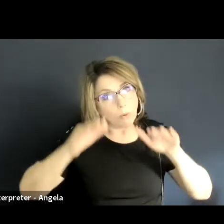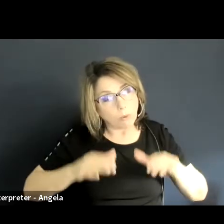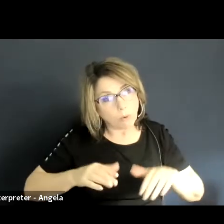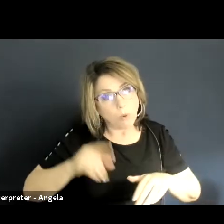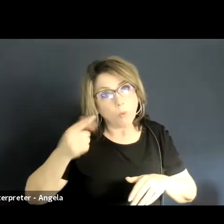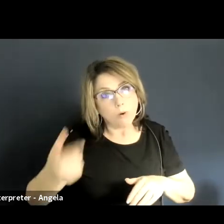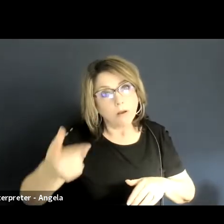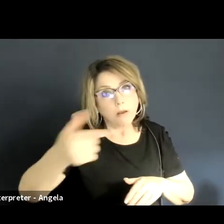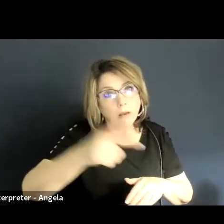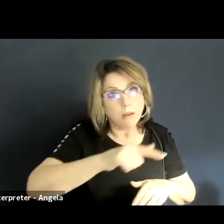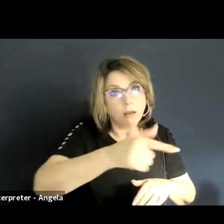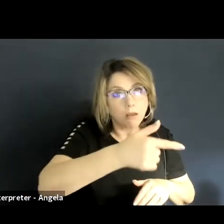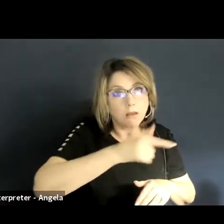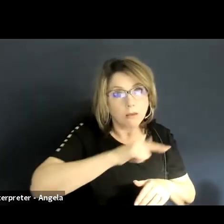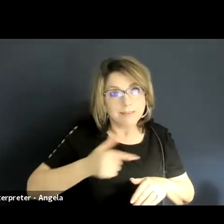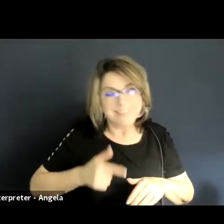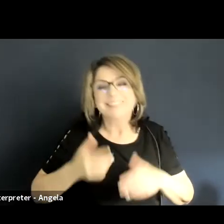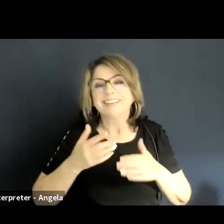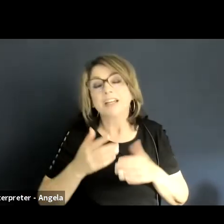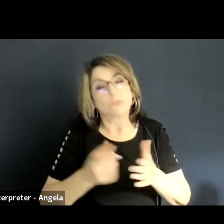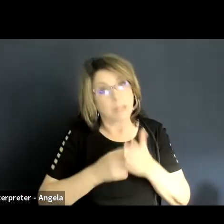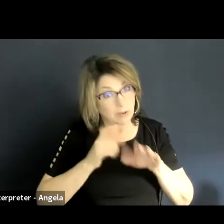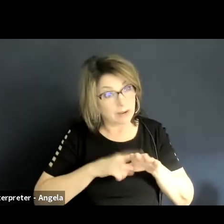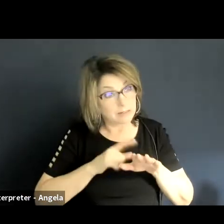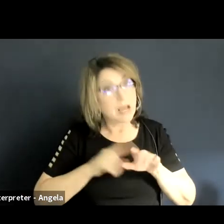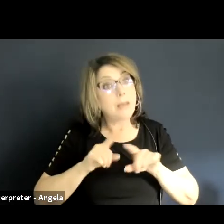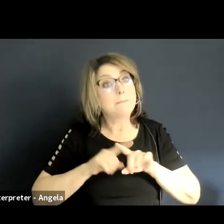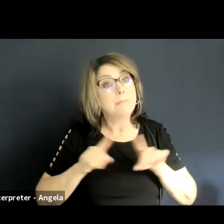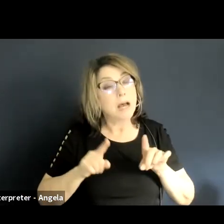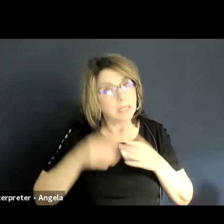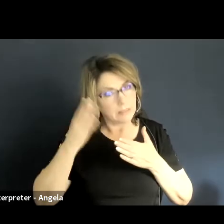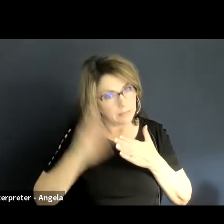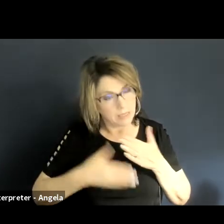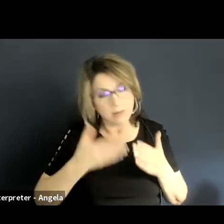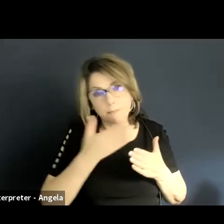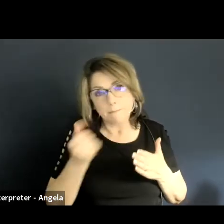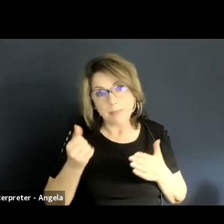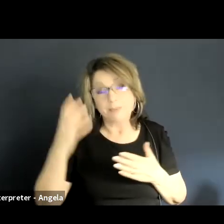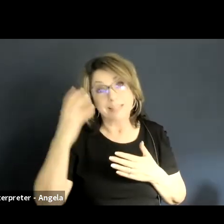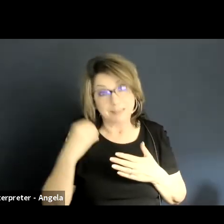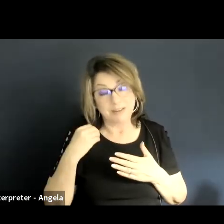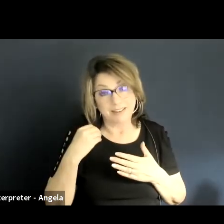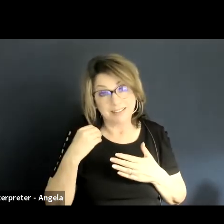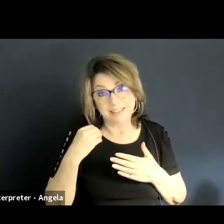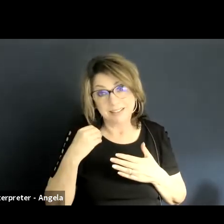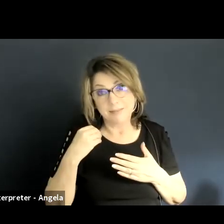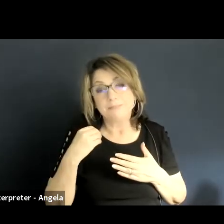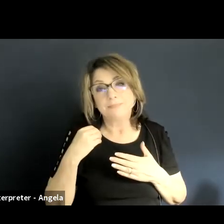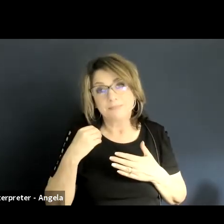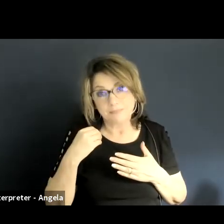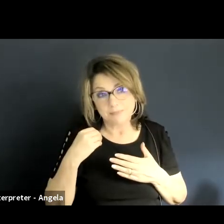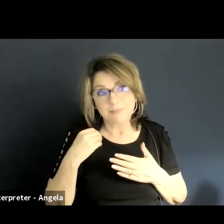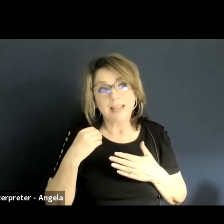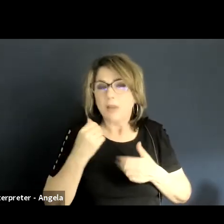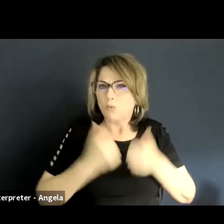time. It takes a little time, but in the end, you will have a much better experience and know which programs to start and which